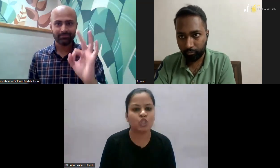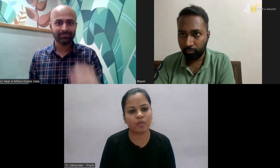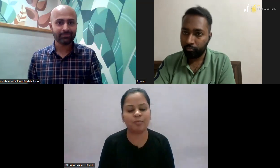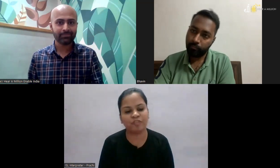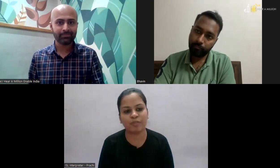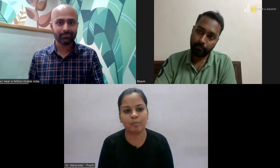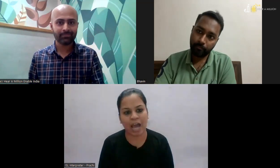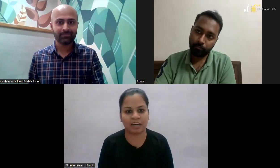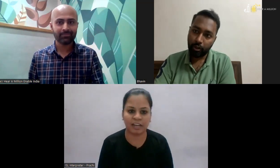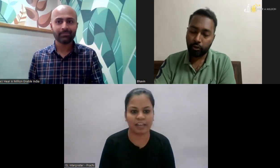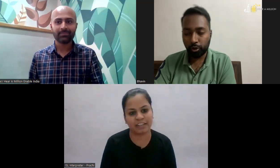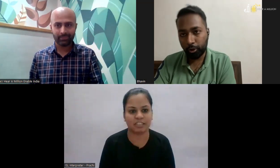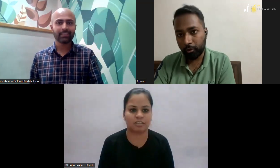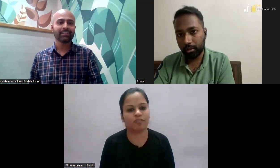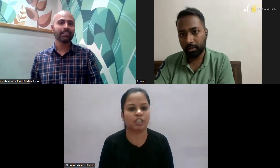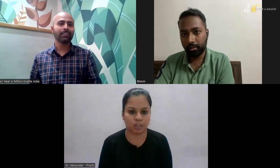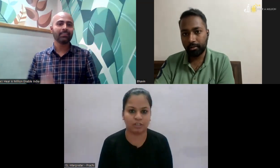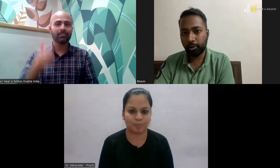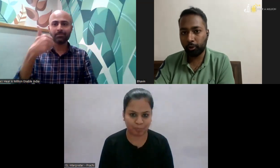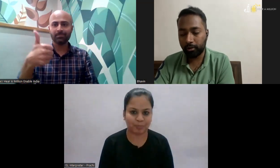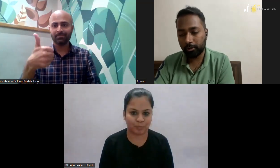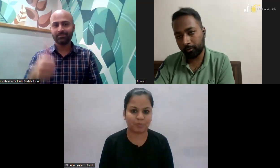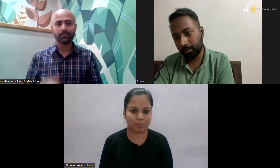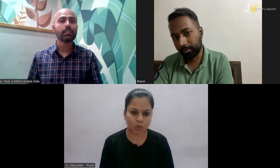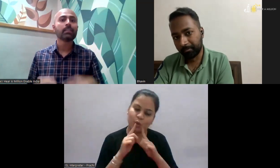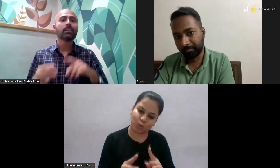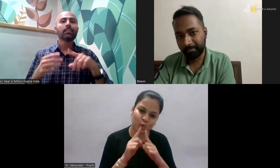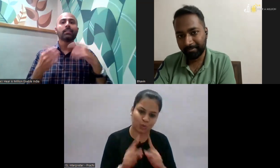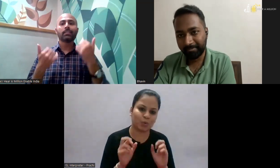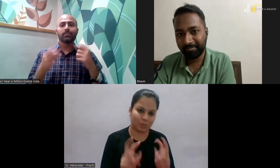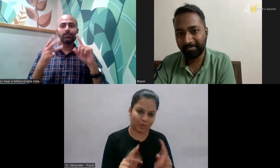participants. So we will be handling it Sure, further on. sure.